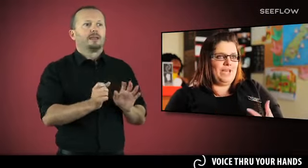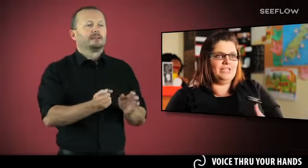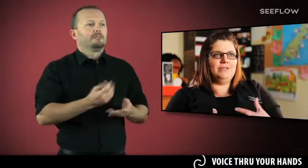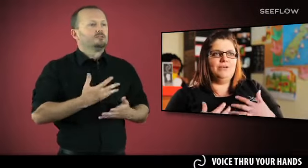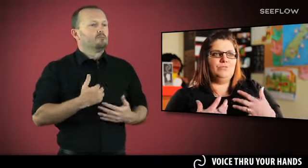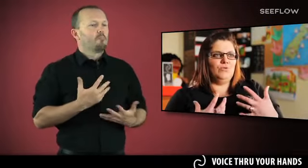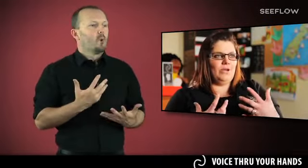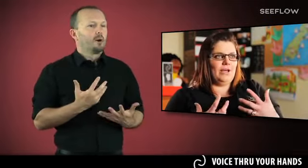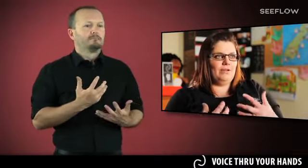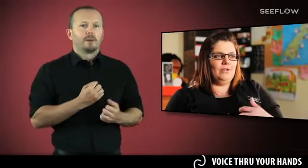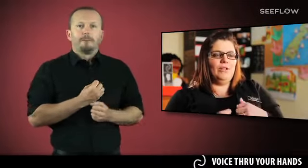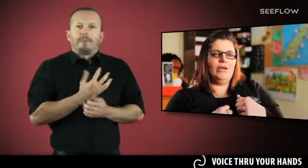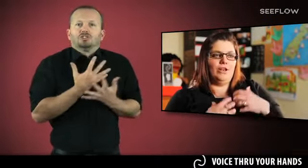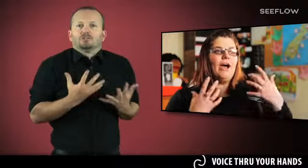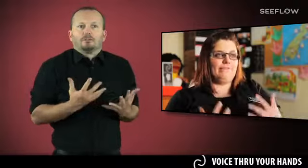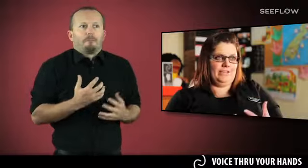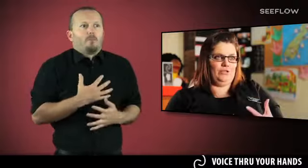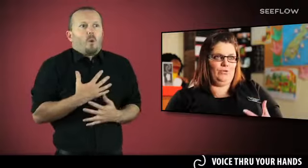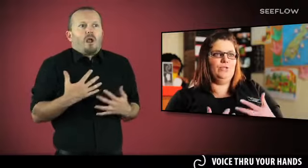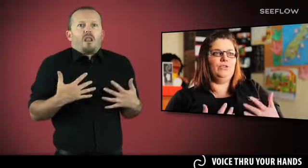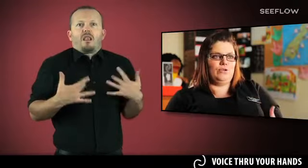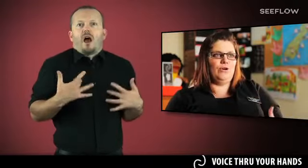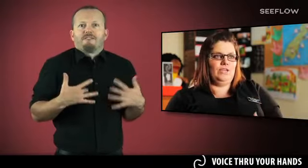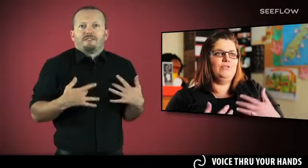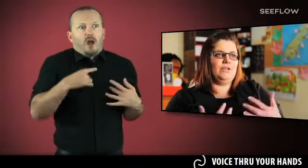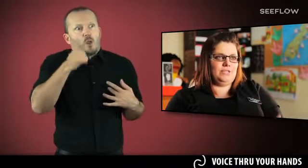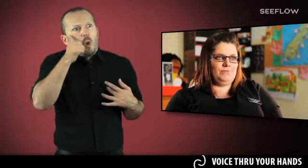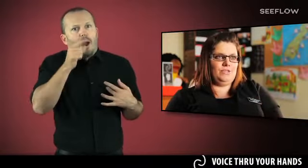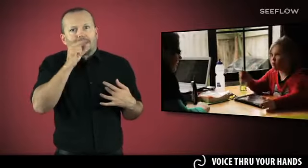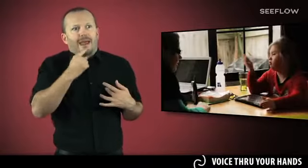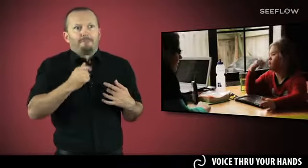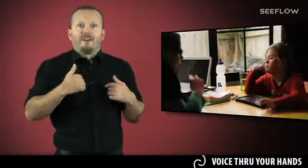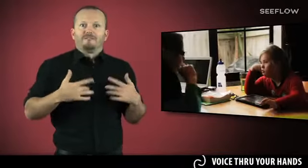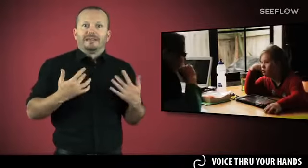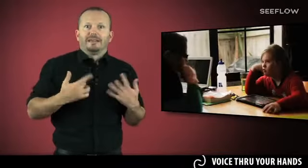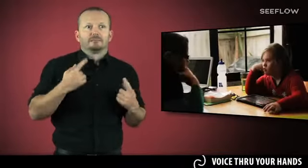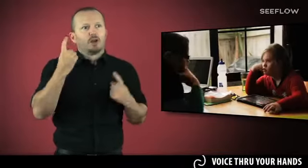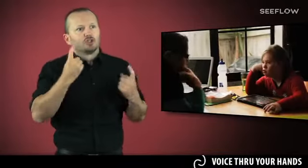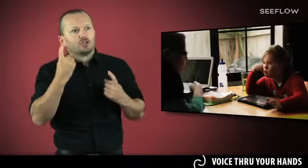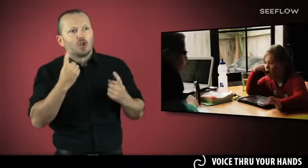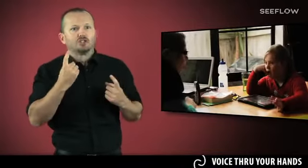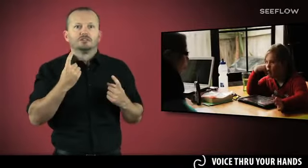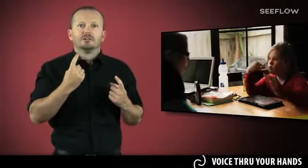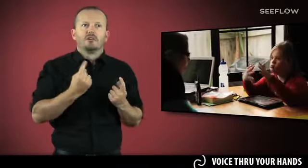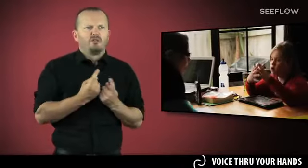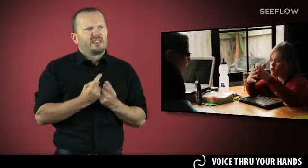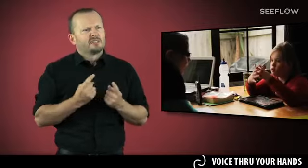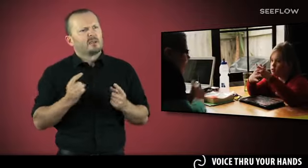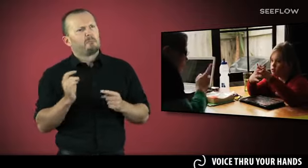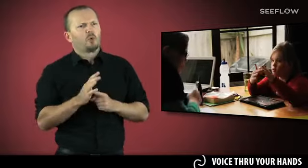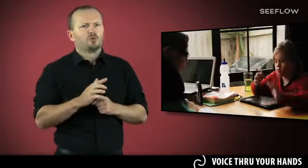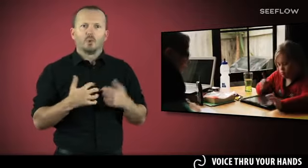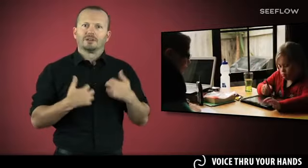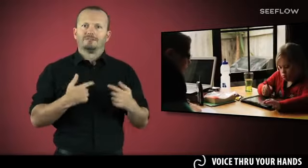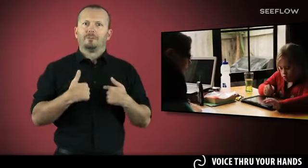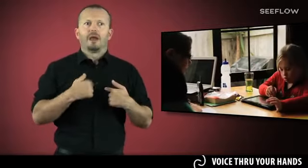much more life in you when you know that you can express your feelings and your concerns and things that are really